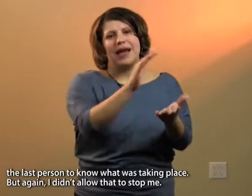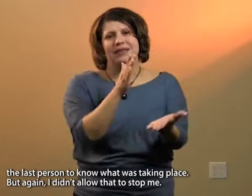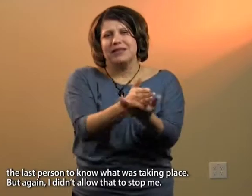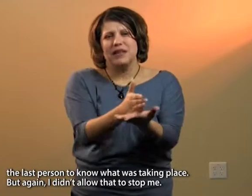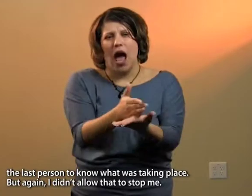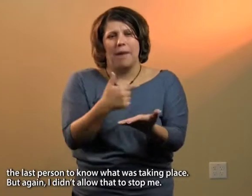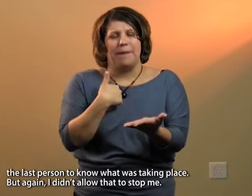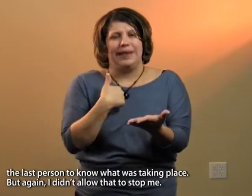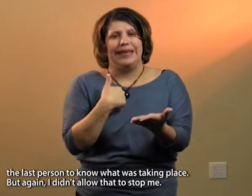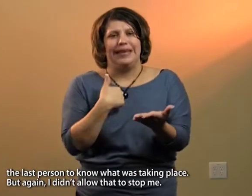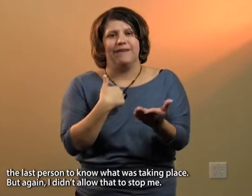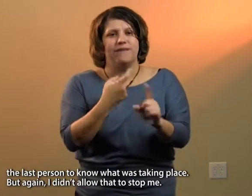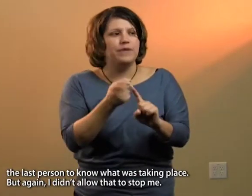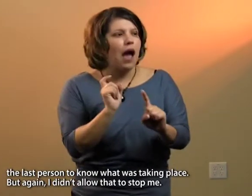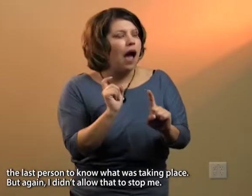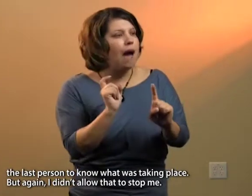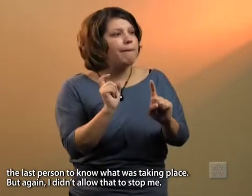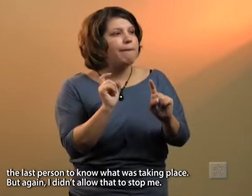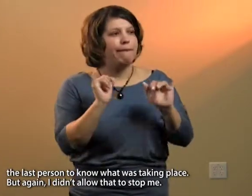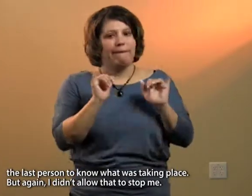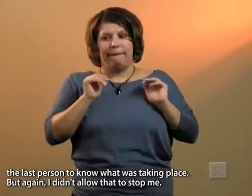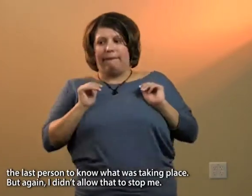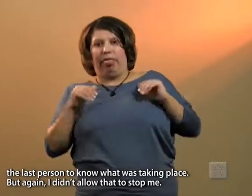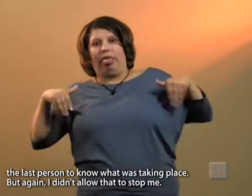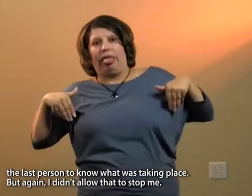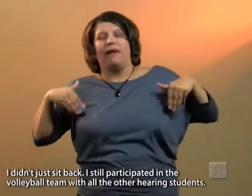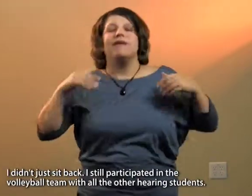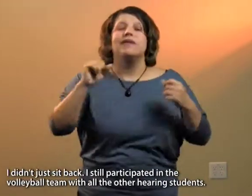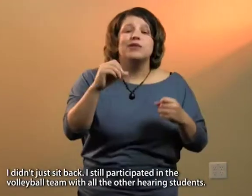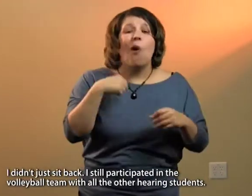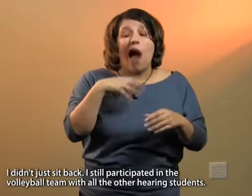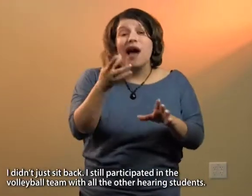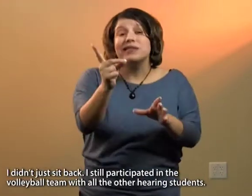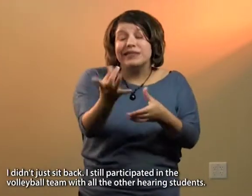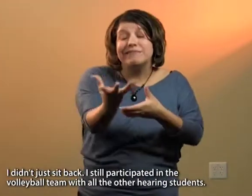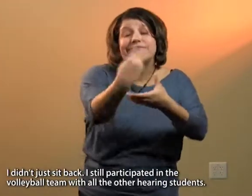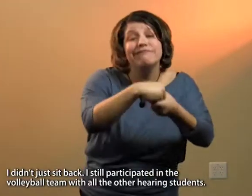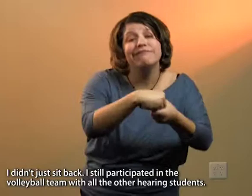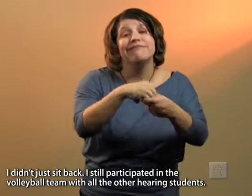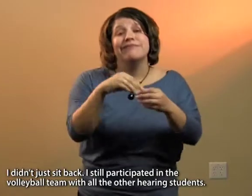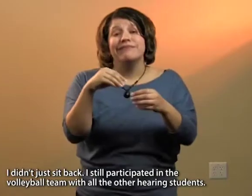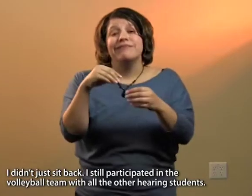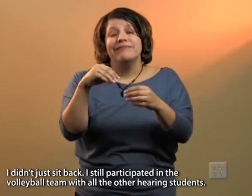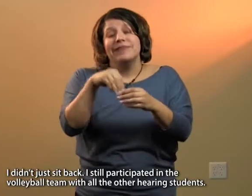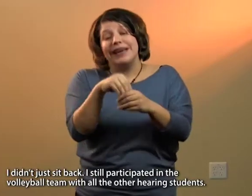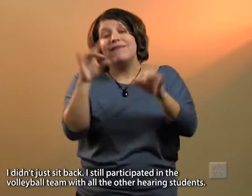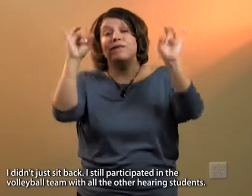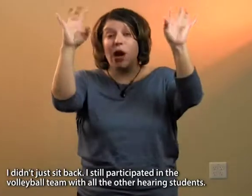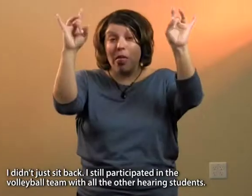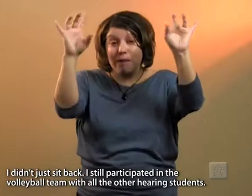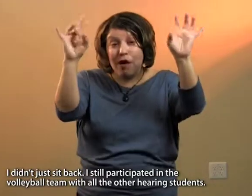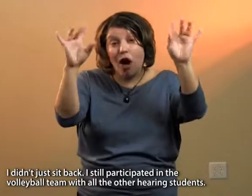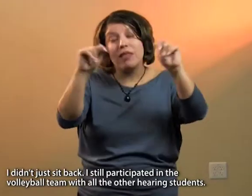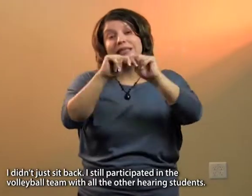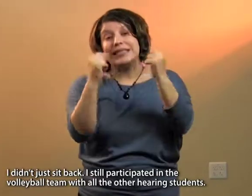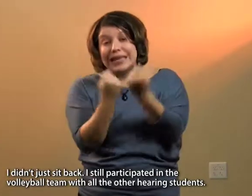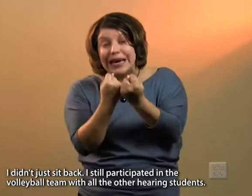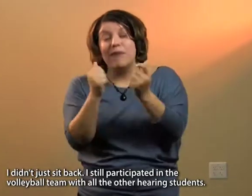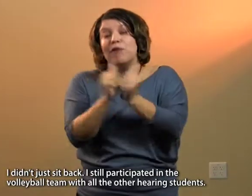I didn't allow that to stop me I didn't just sit back You know, I still participated In like the